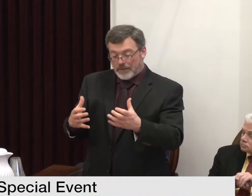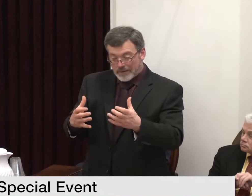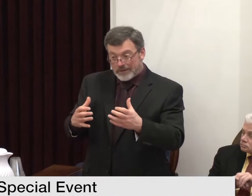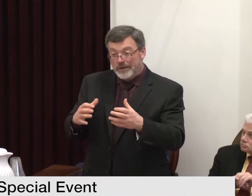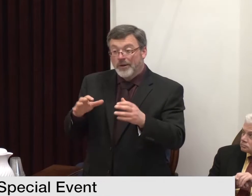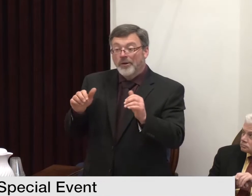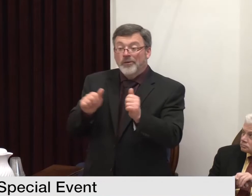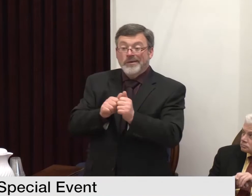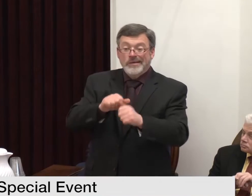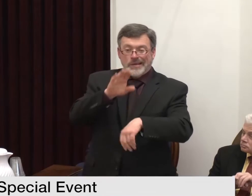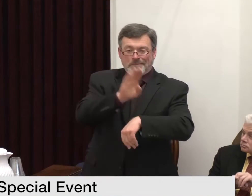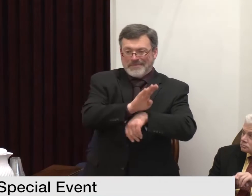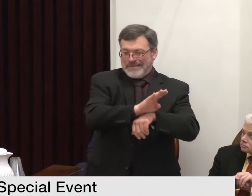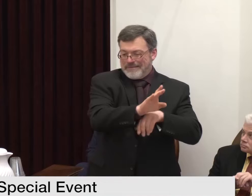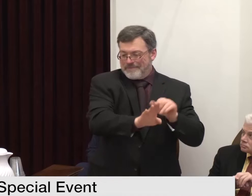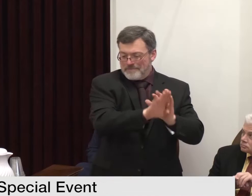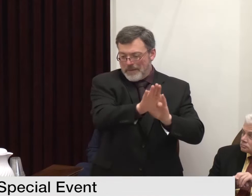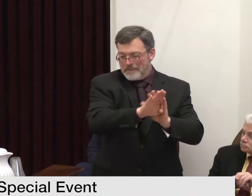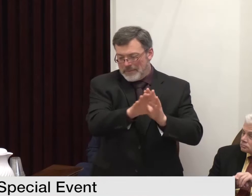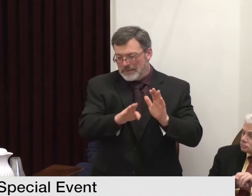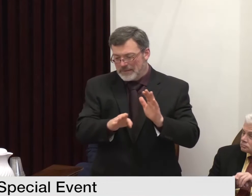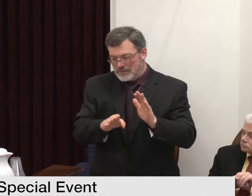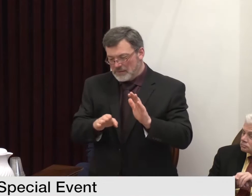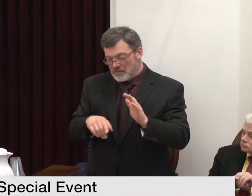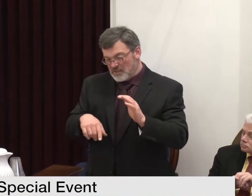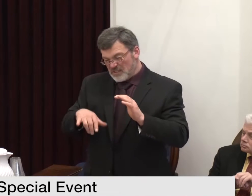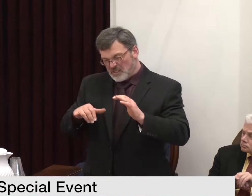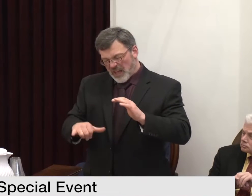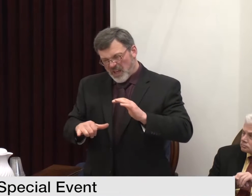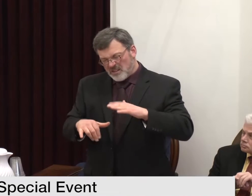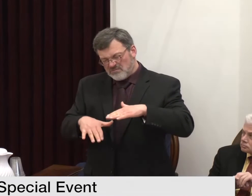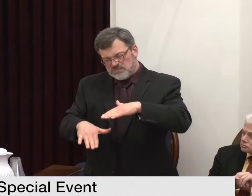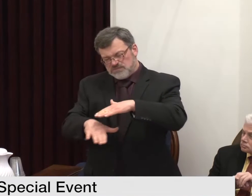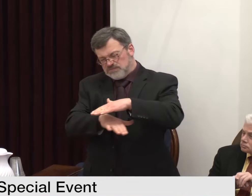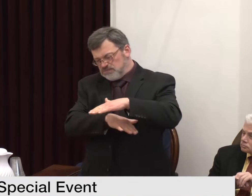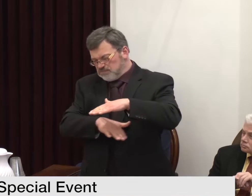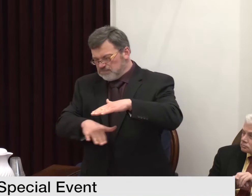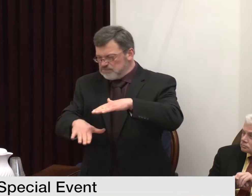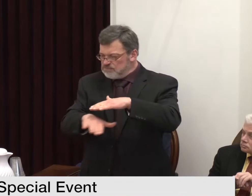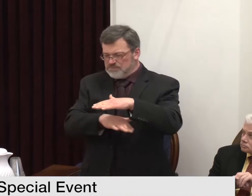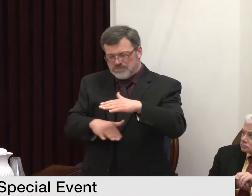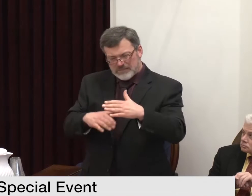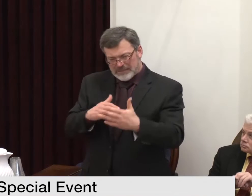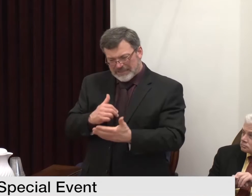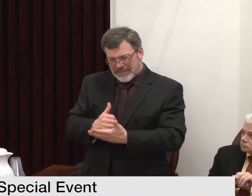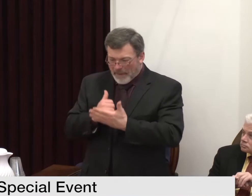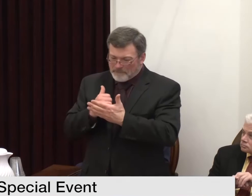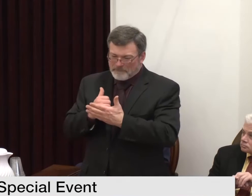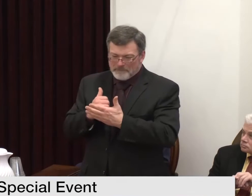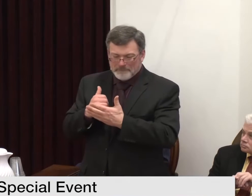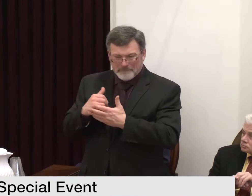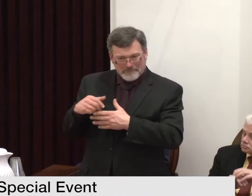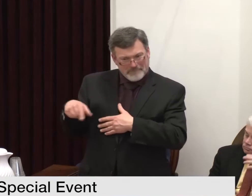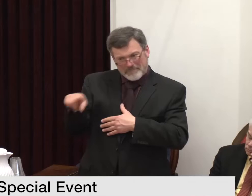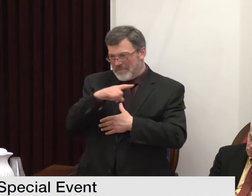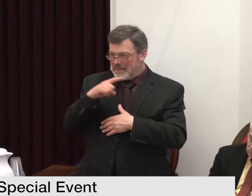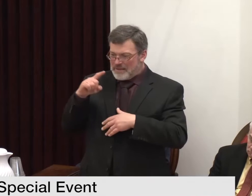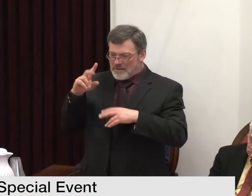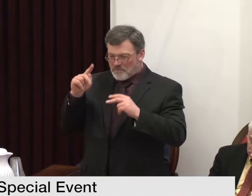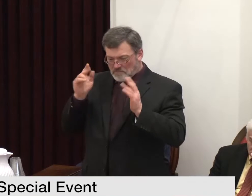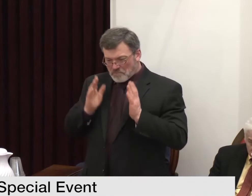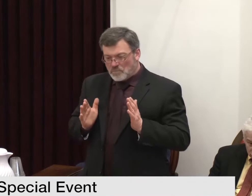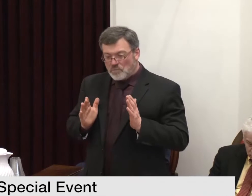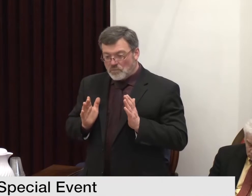It's these fundamentals that help us do all the things we need to do to have welcoming, strong